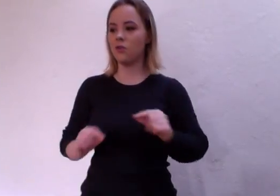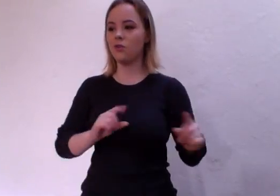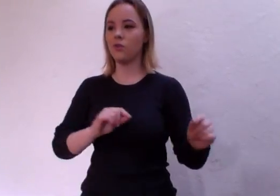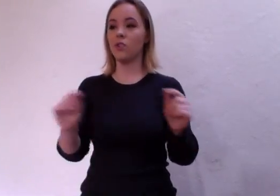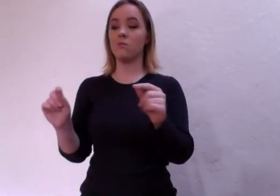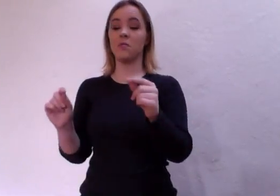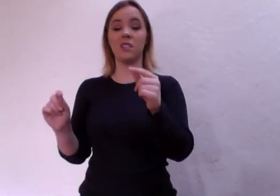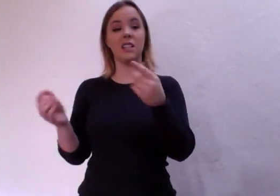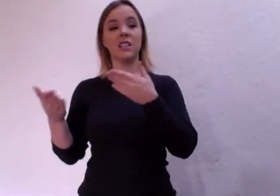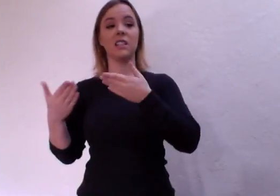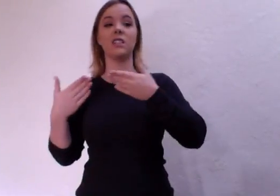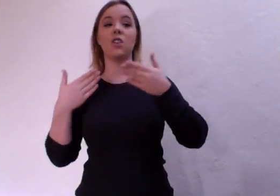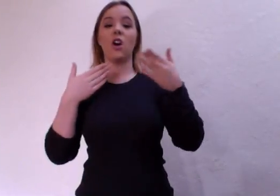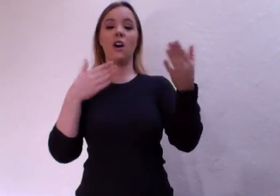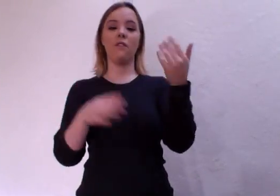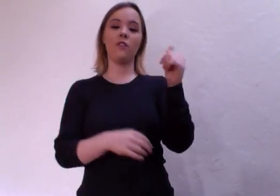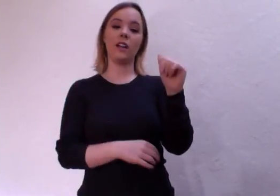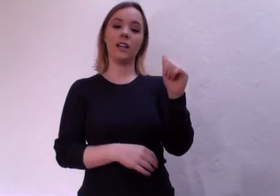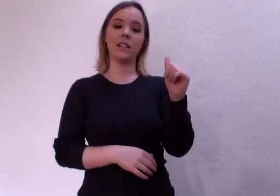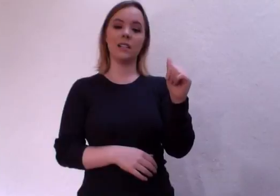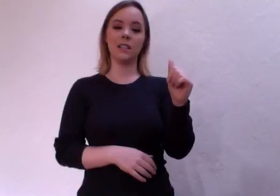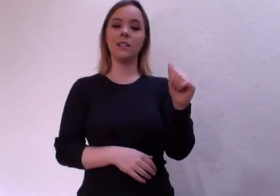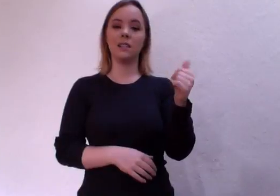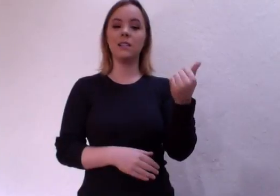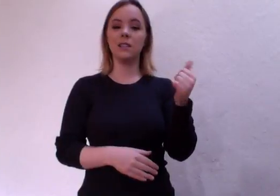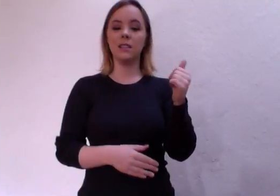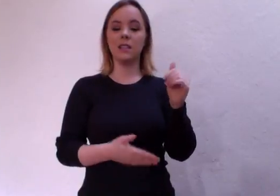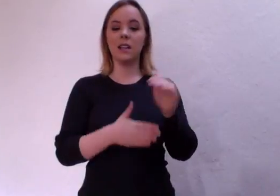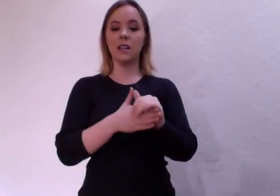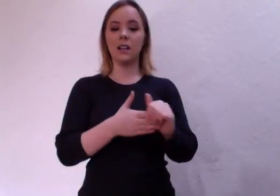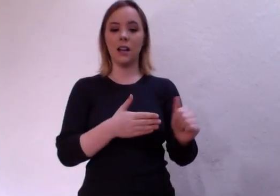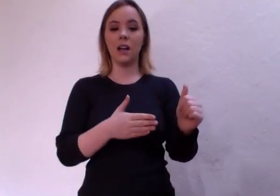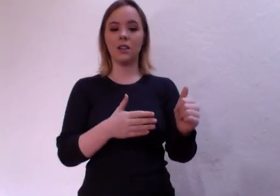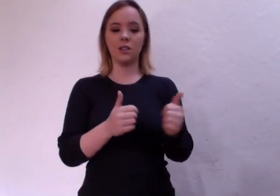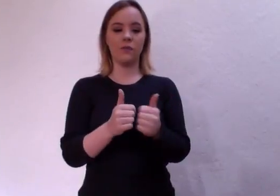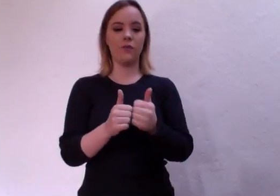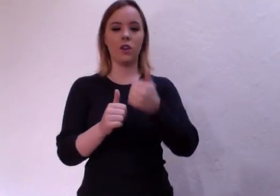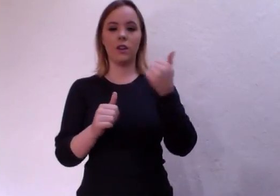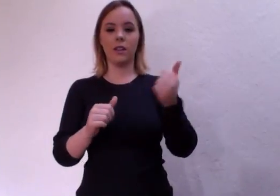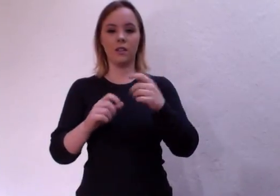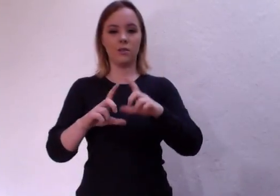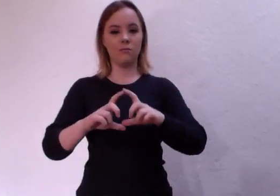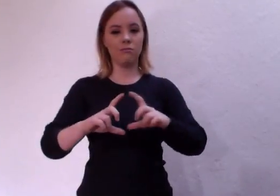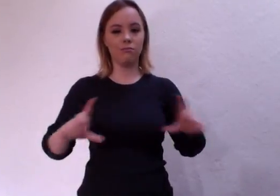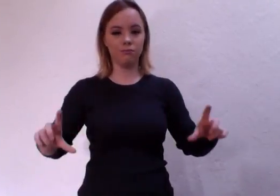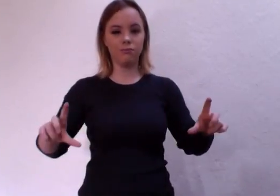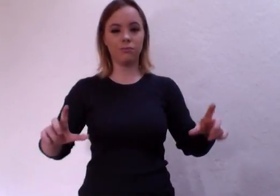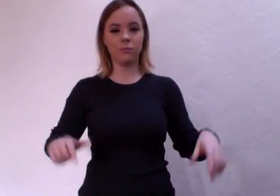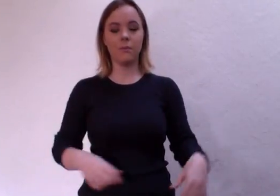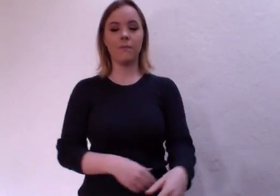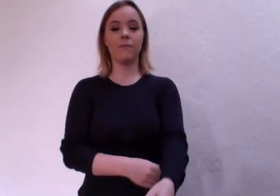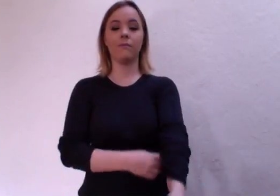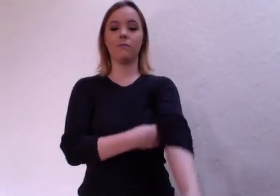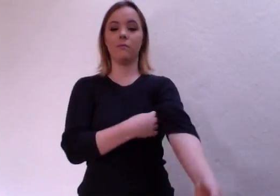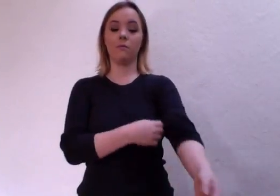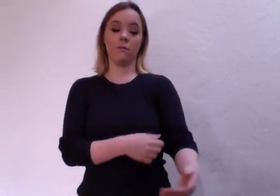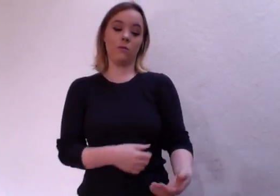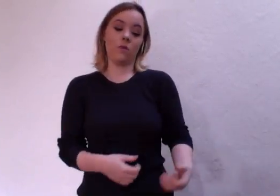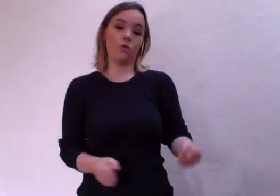And so that night, 20-year-old Casey borrowed a hand truck, And I like went around the streets of New York City with like a little vest on, and